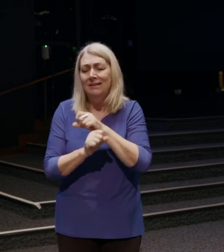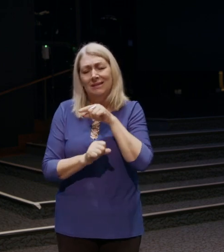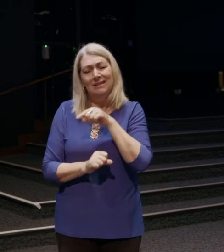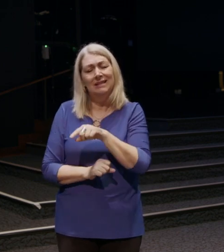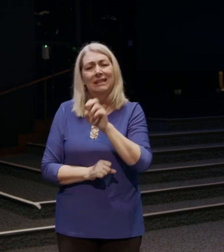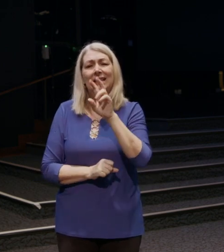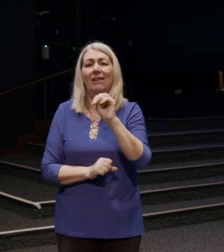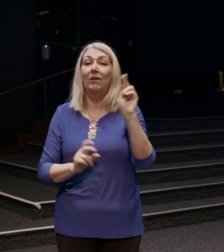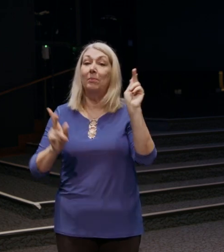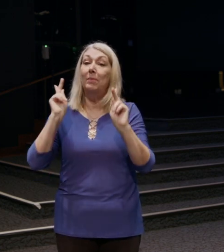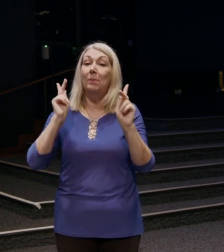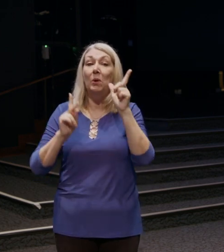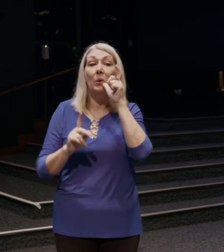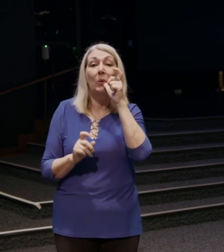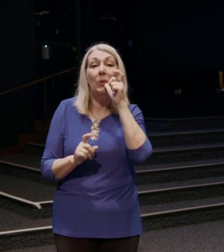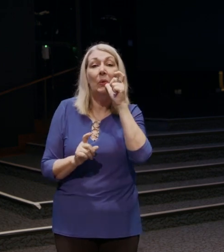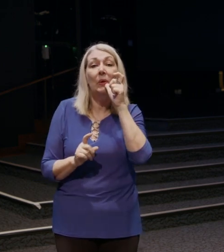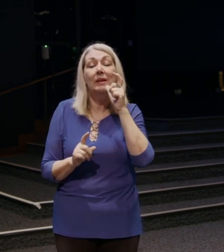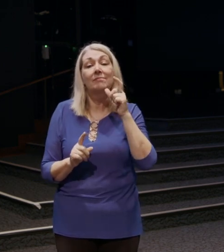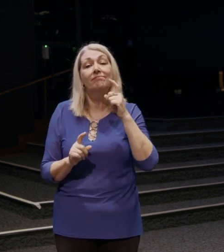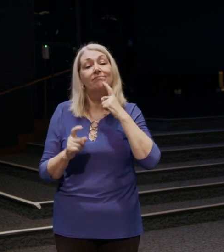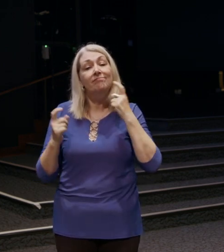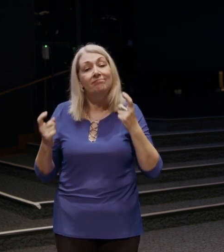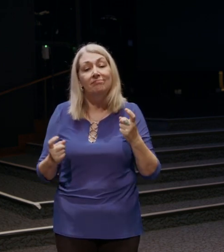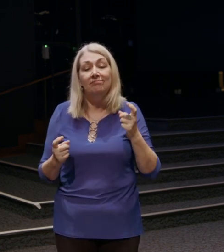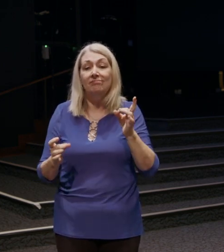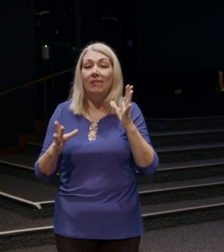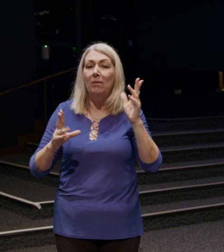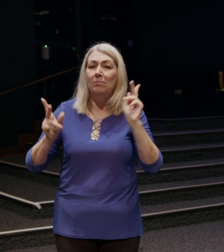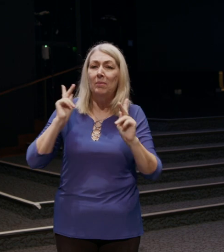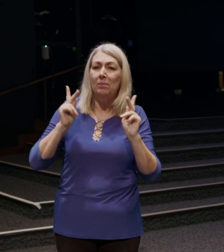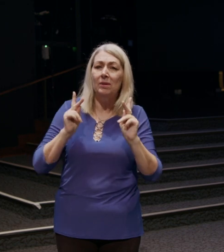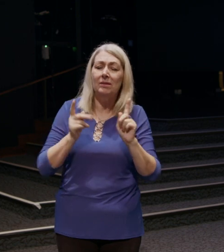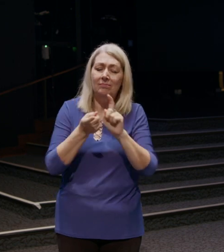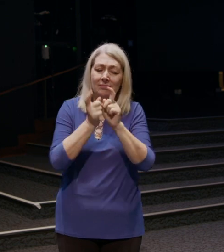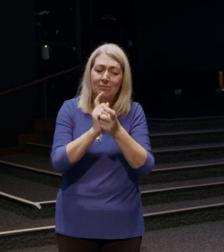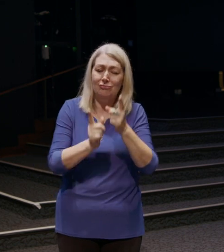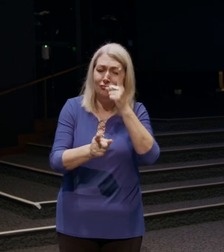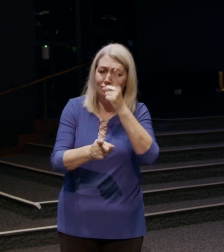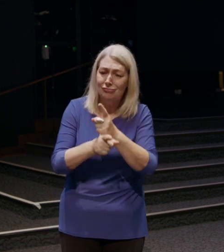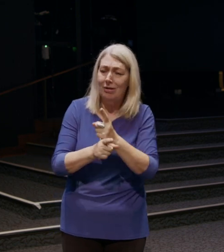evil people right in his sight.